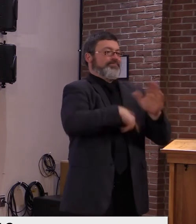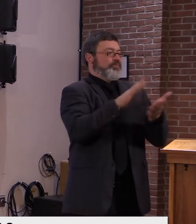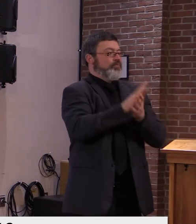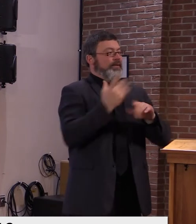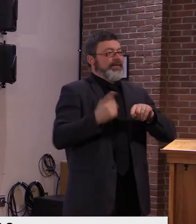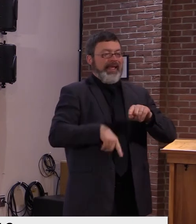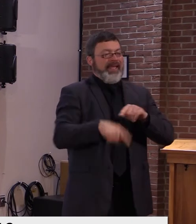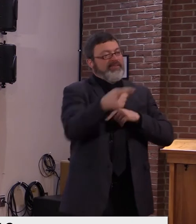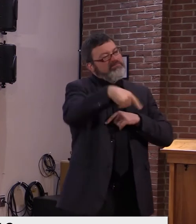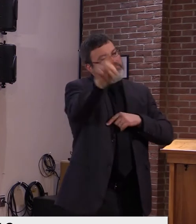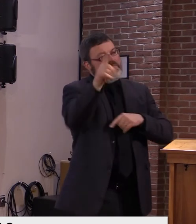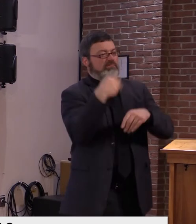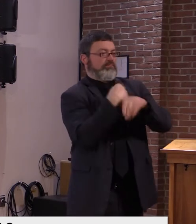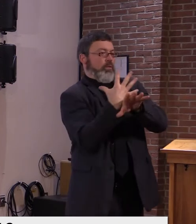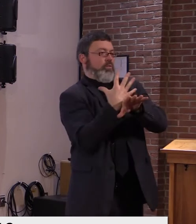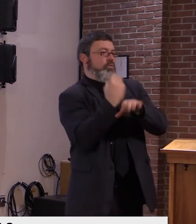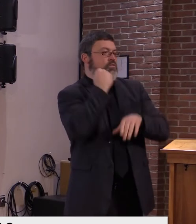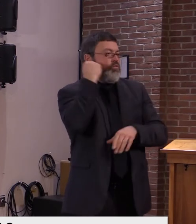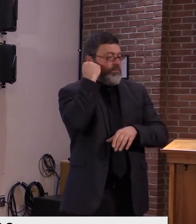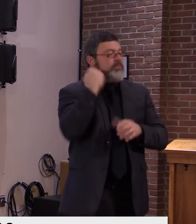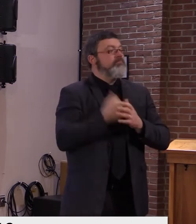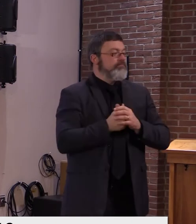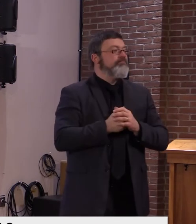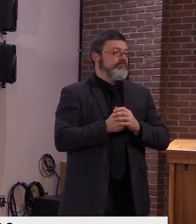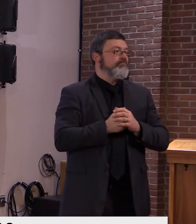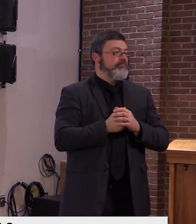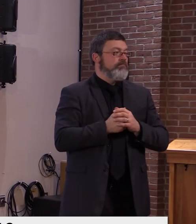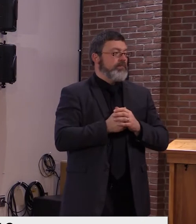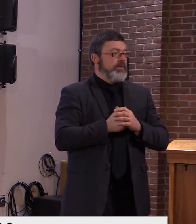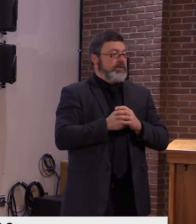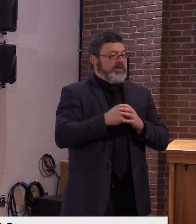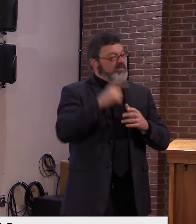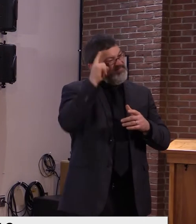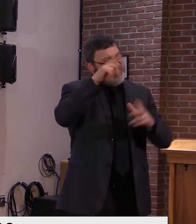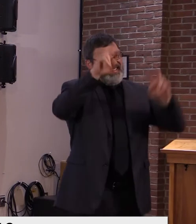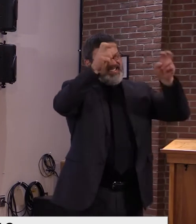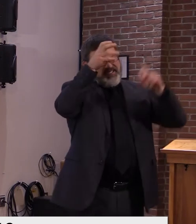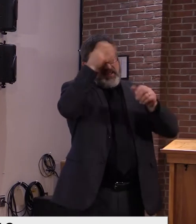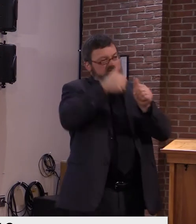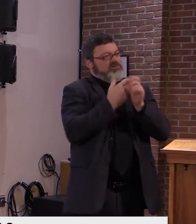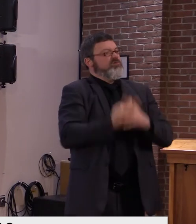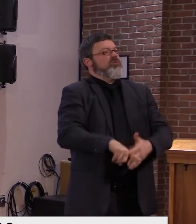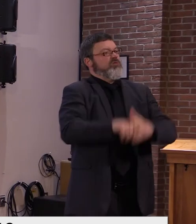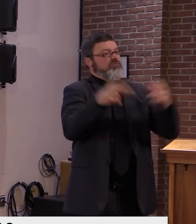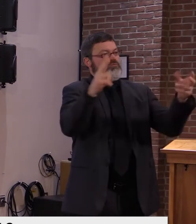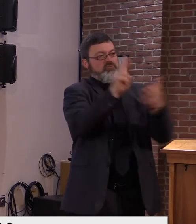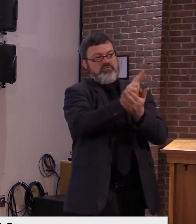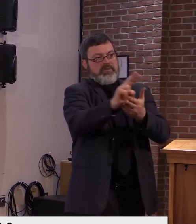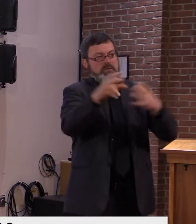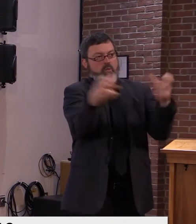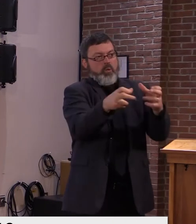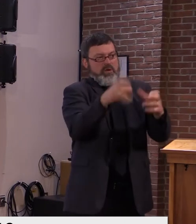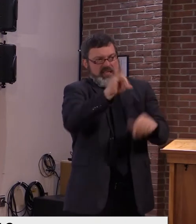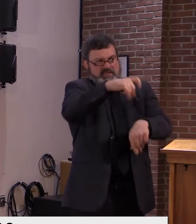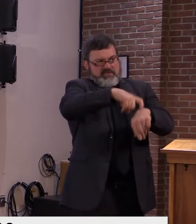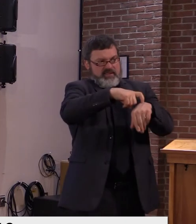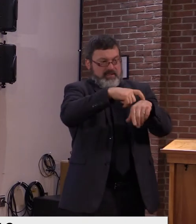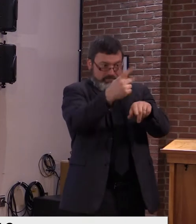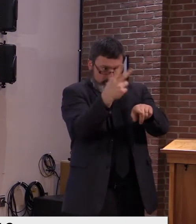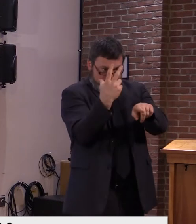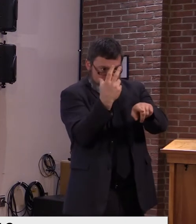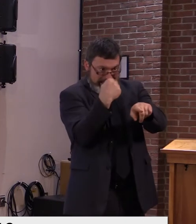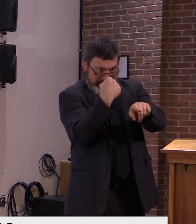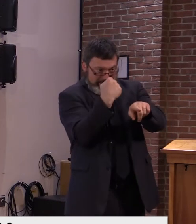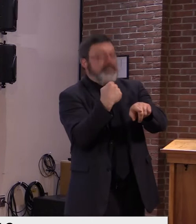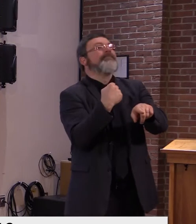of the governor's executive order. Schools are concerned that not all members of their communities will do so. Our guidance